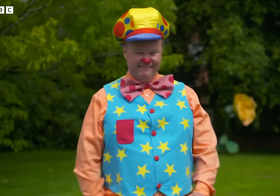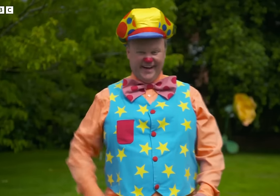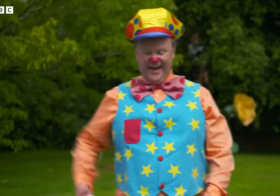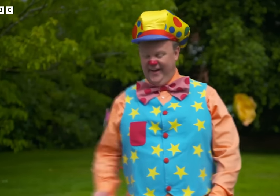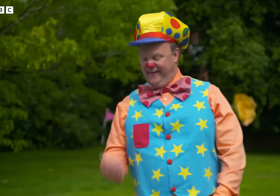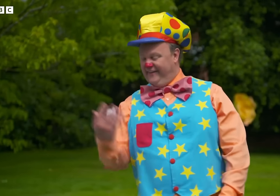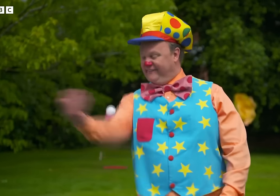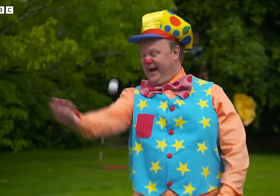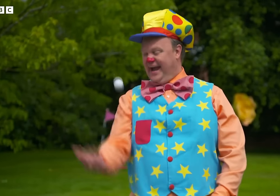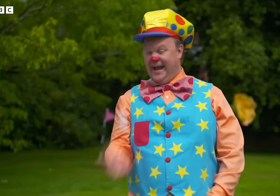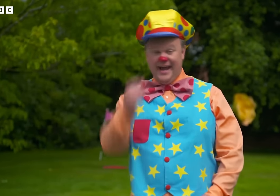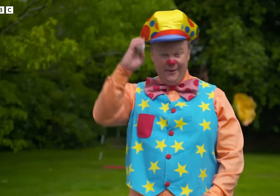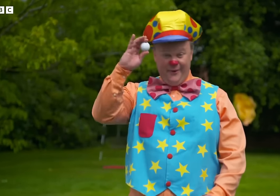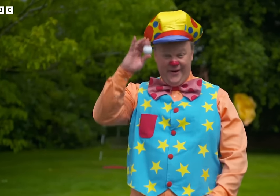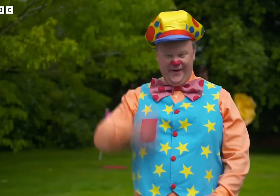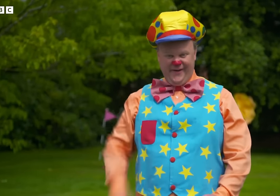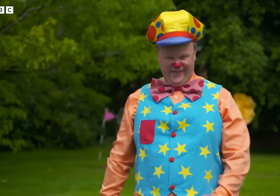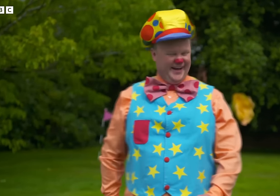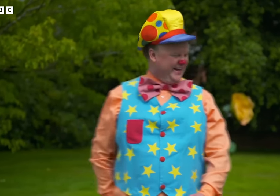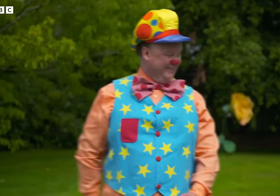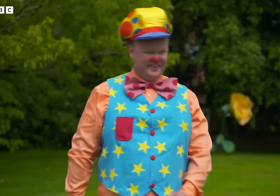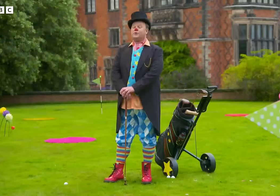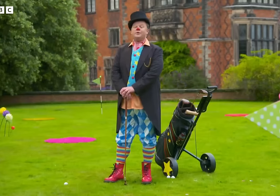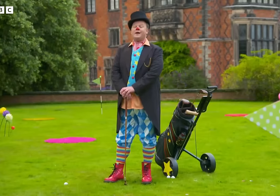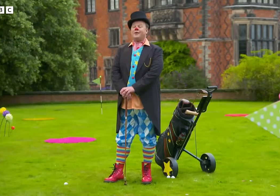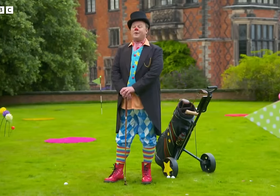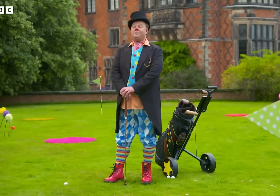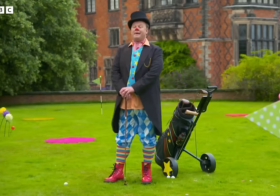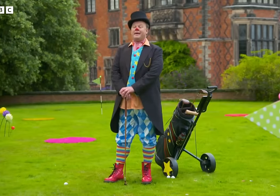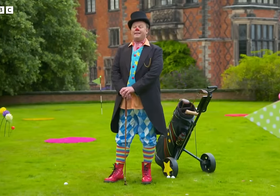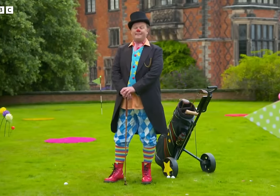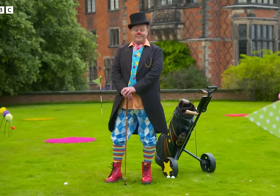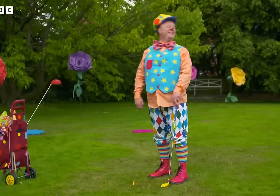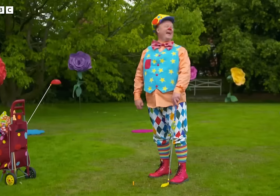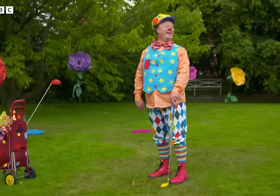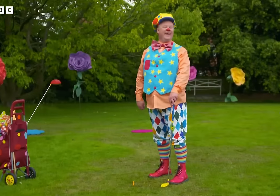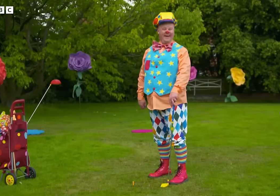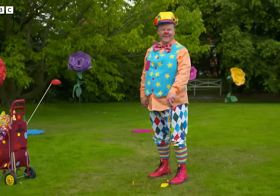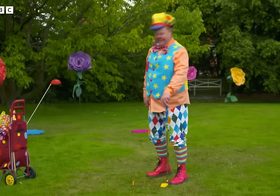My own way. Woohoo! Good luck, old bean. Thank you.